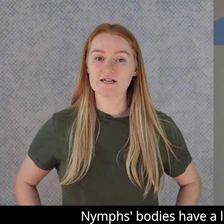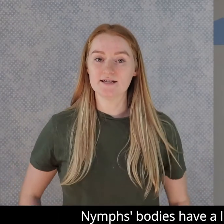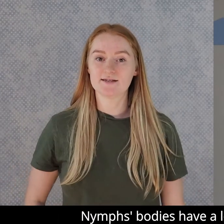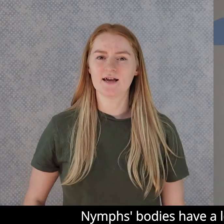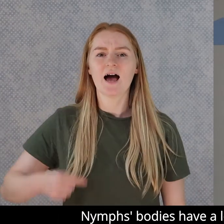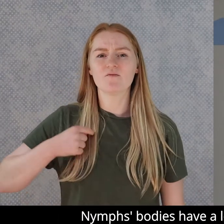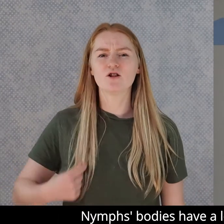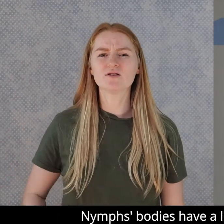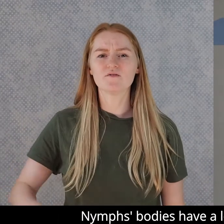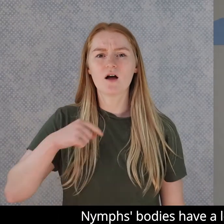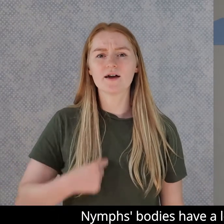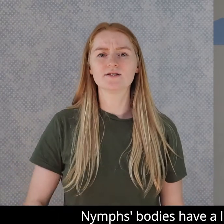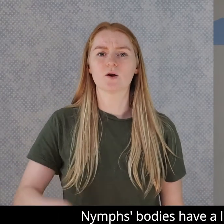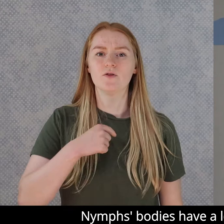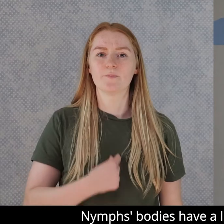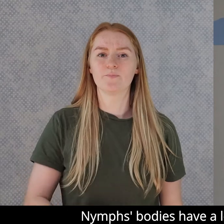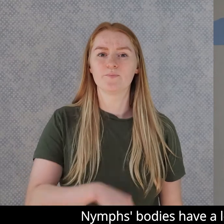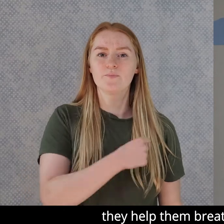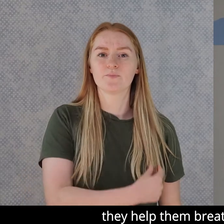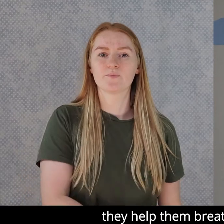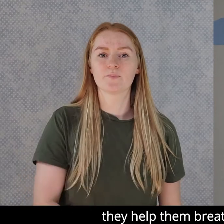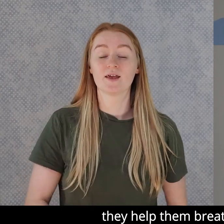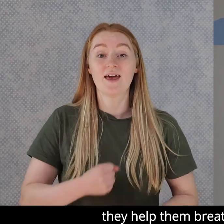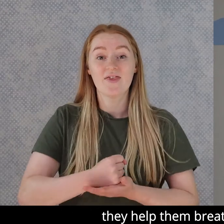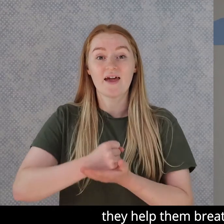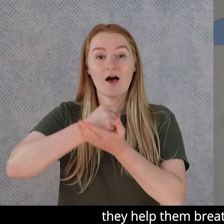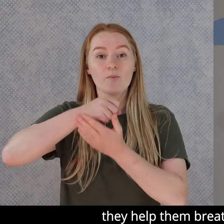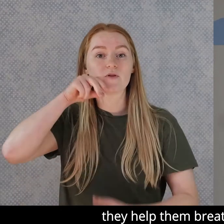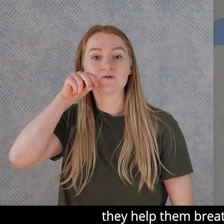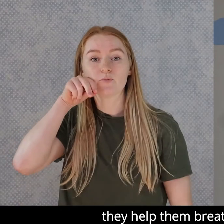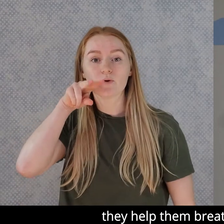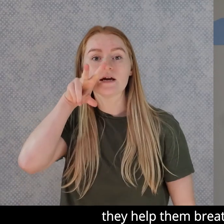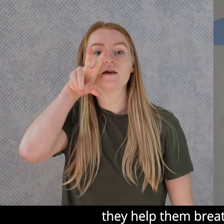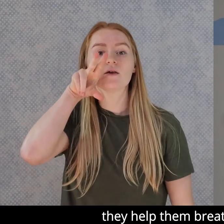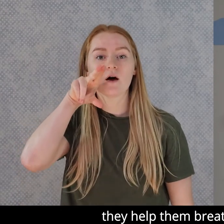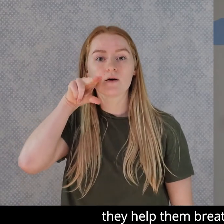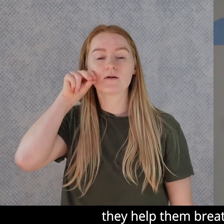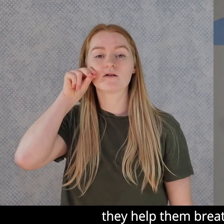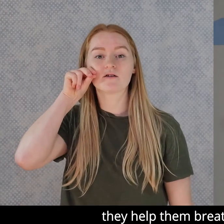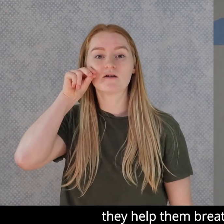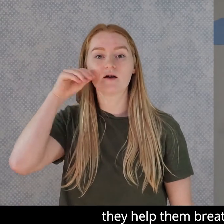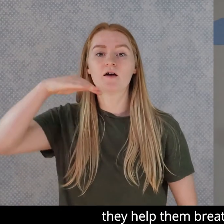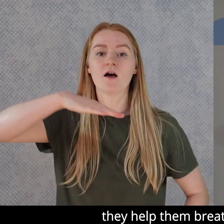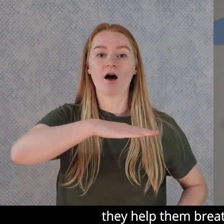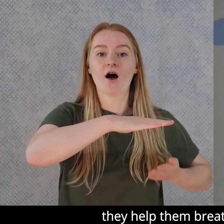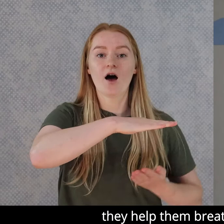Nymphs' bodies have a lot of lines on them. They help them to breathe